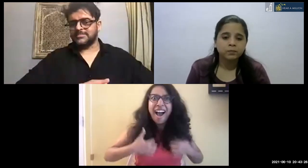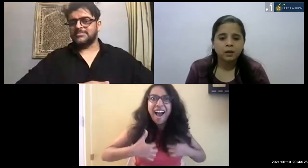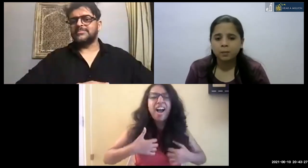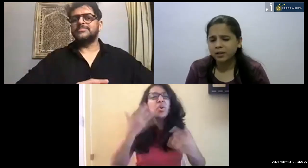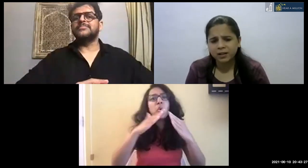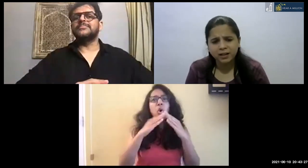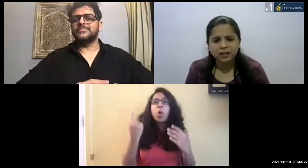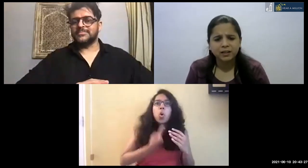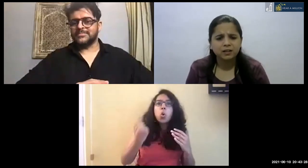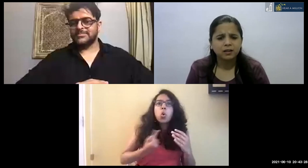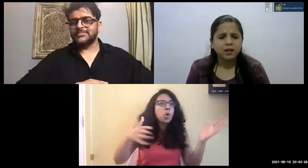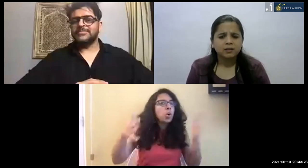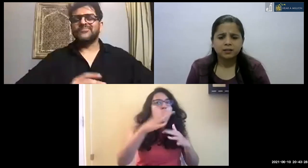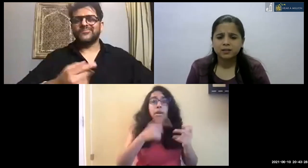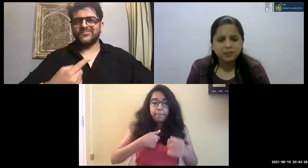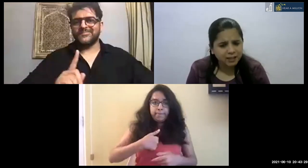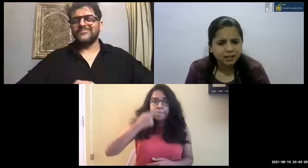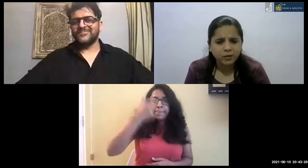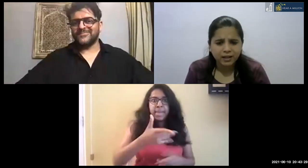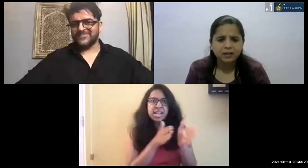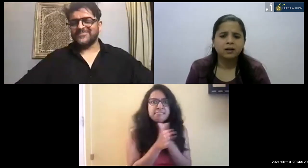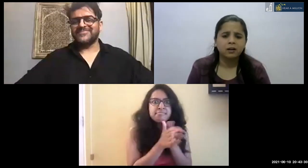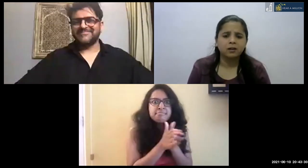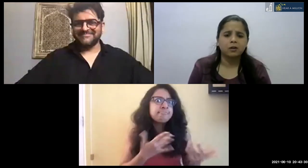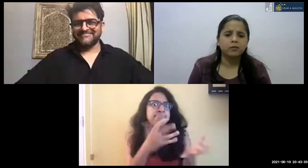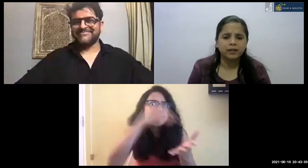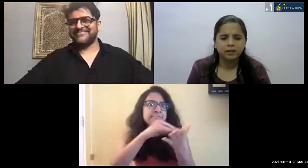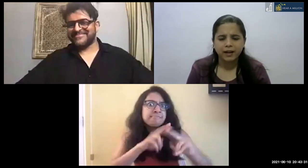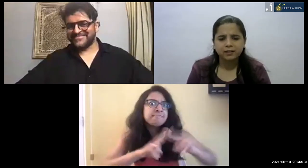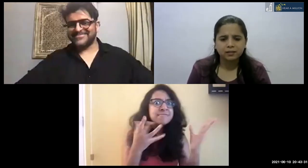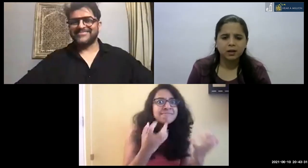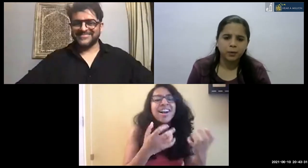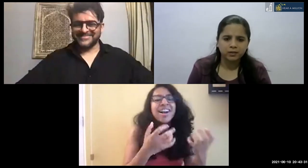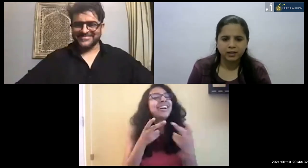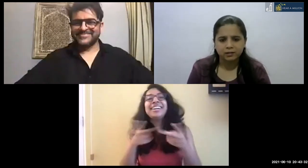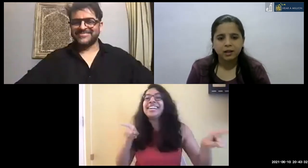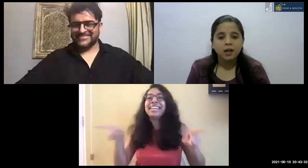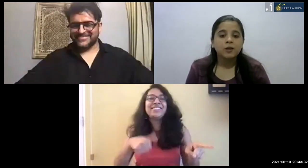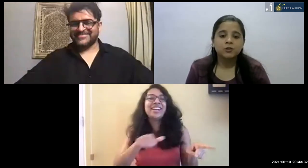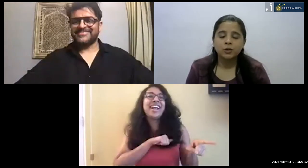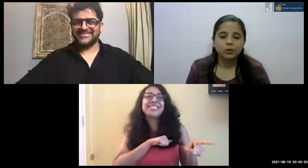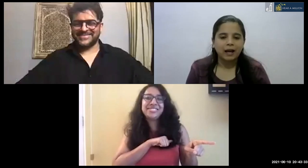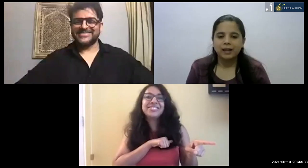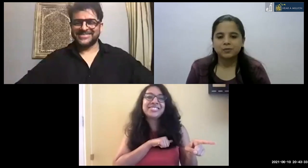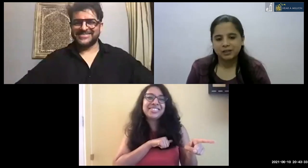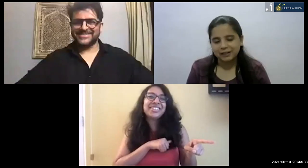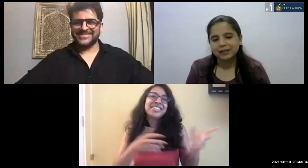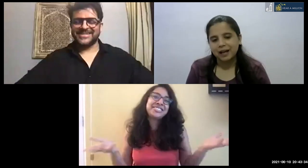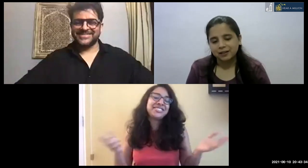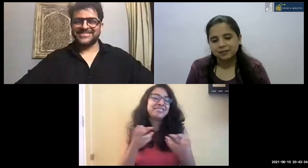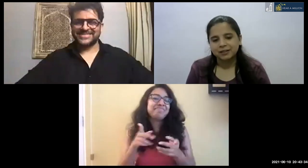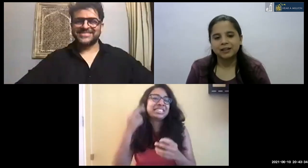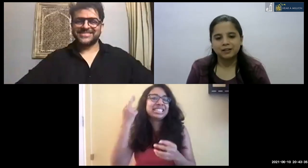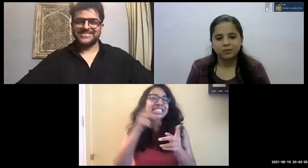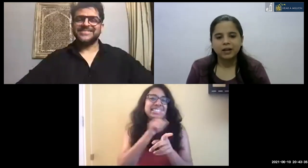friends. But in India, things are very conflicting, right? The opposite things. So I see that,